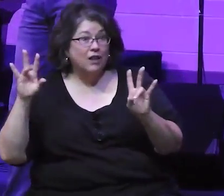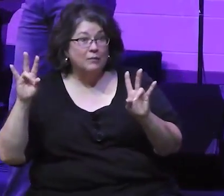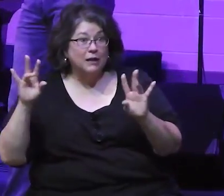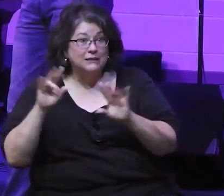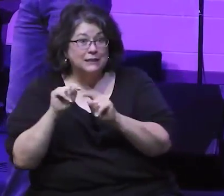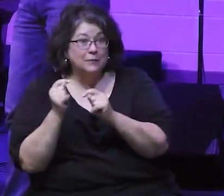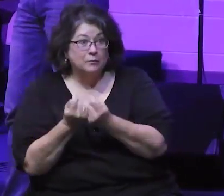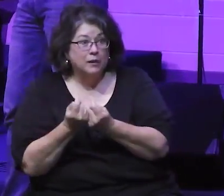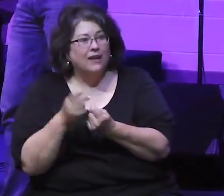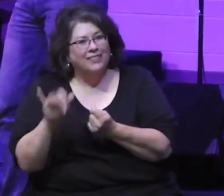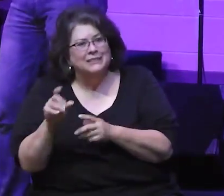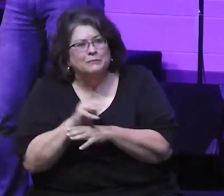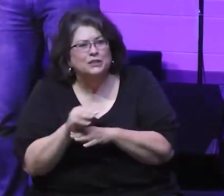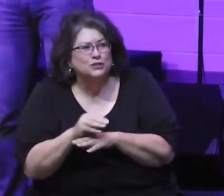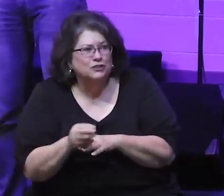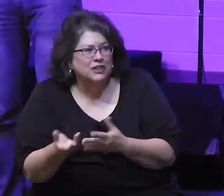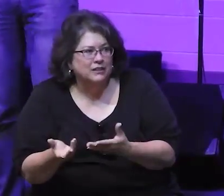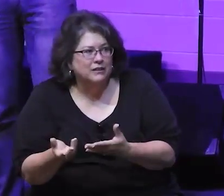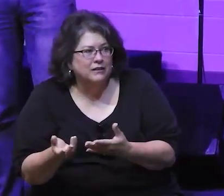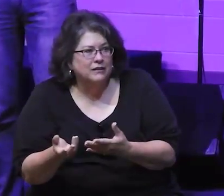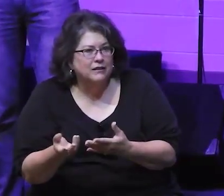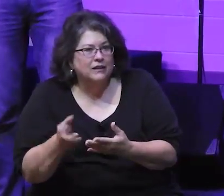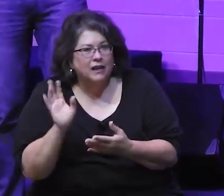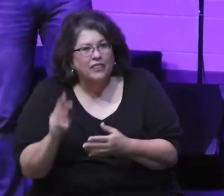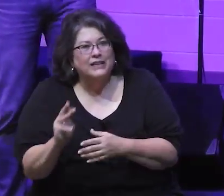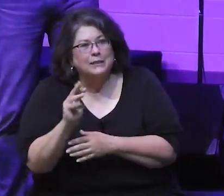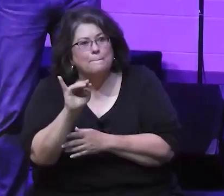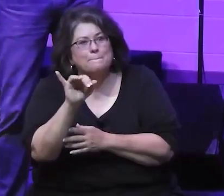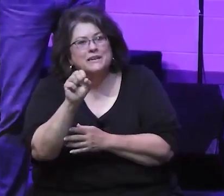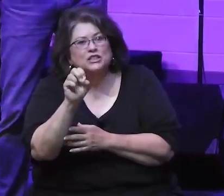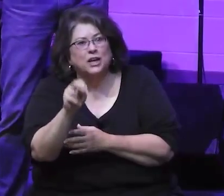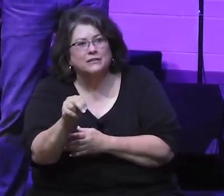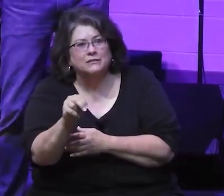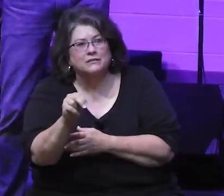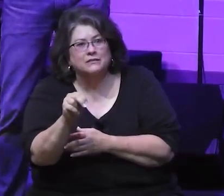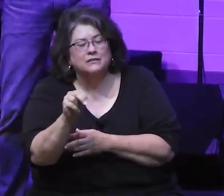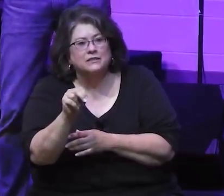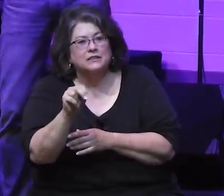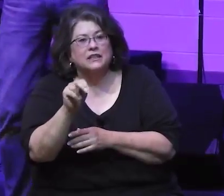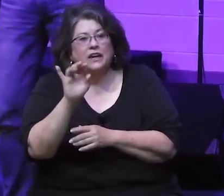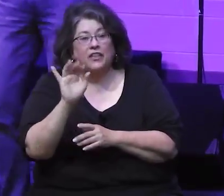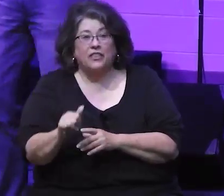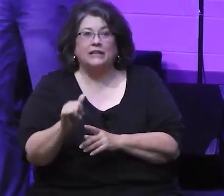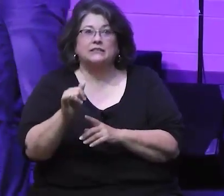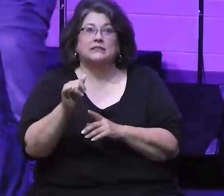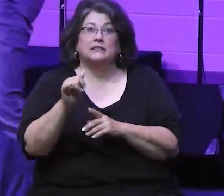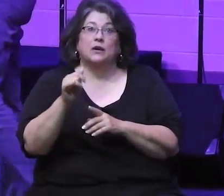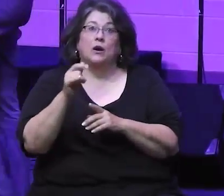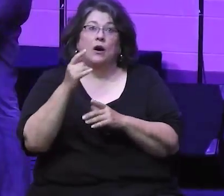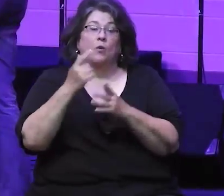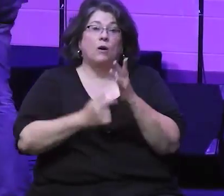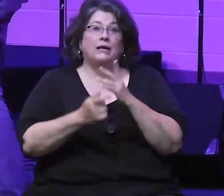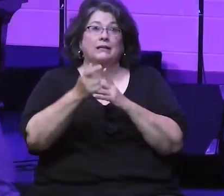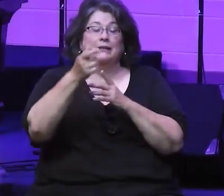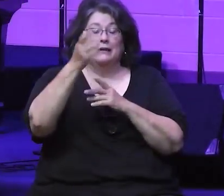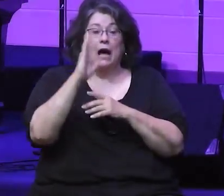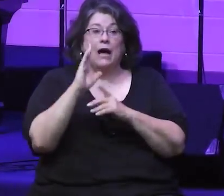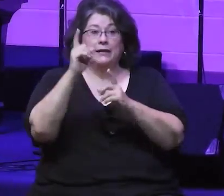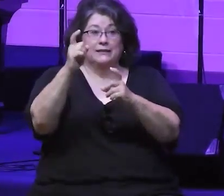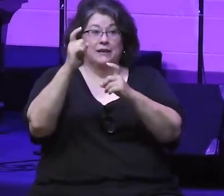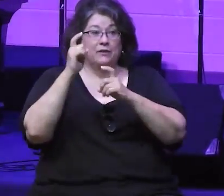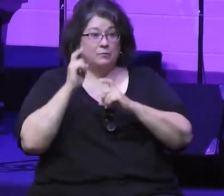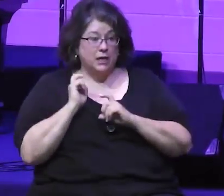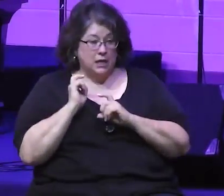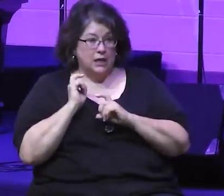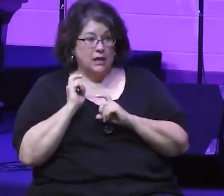ministry. For me, that's mission. That's stewarding the coaching that I was given for 15 years, and it's turning it over